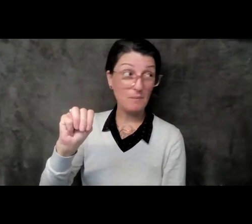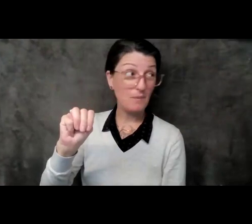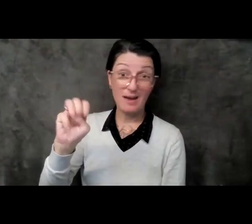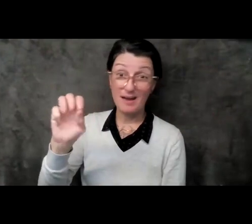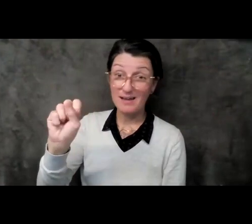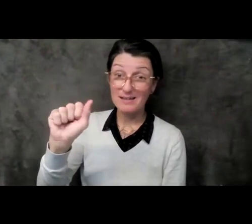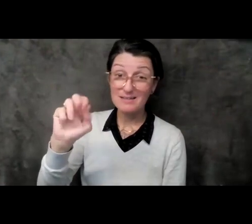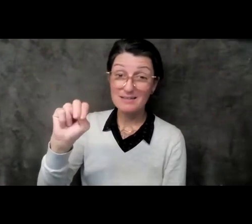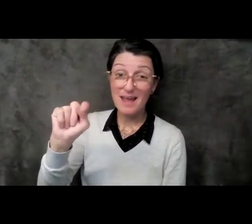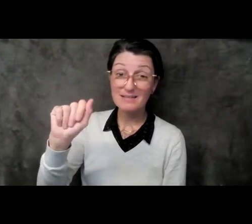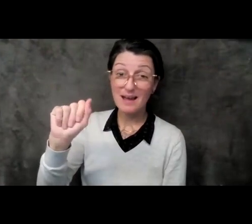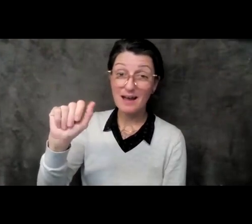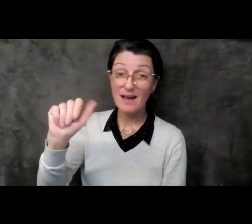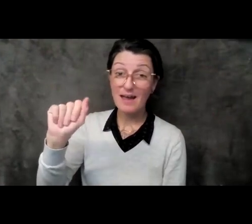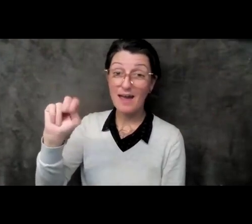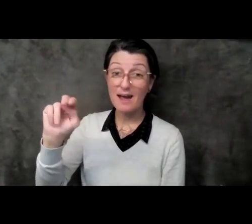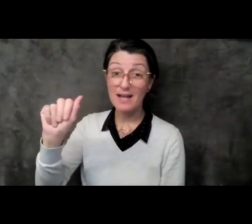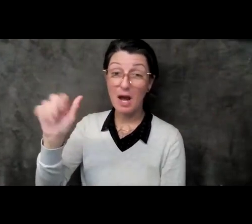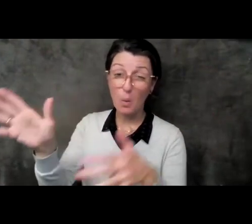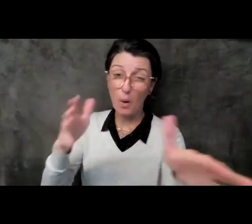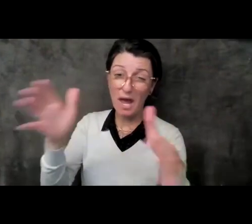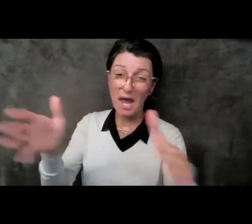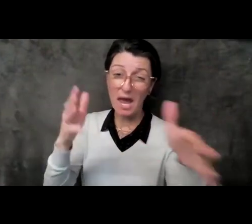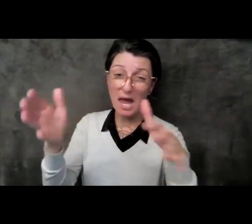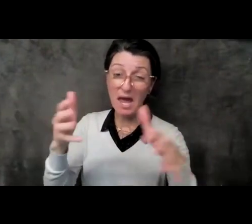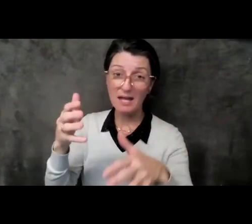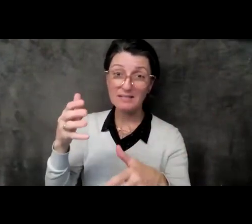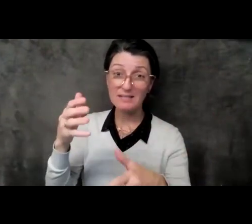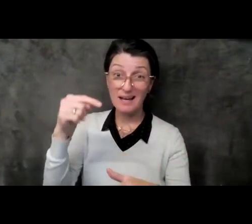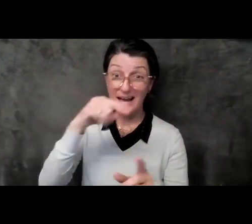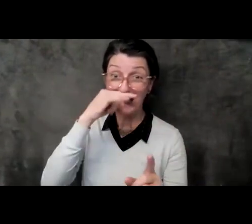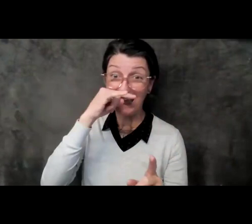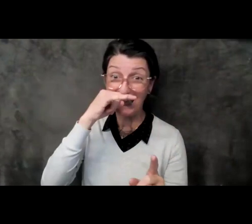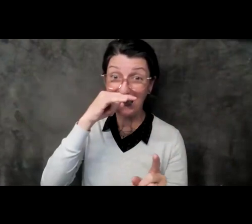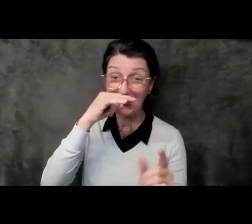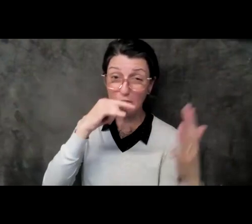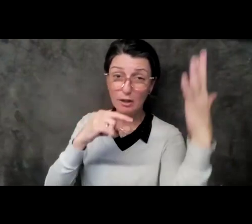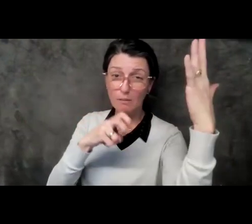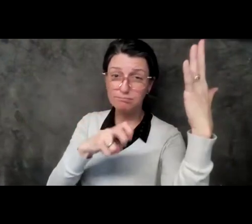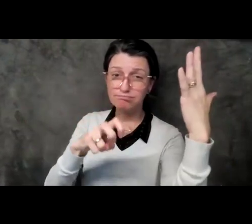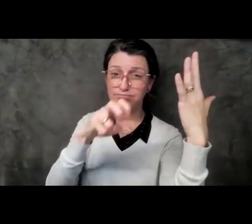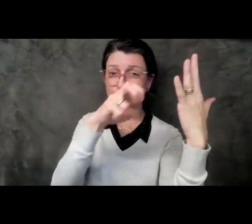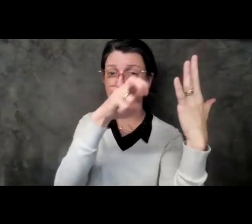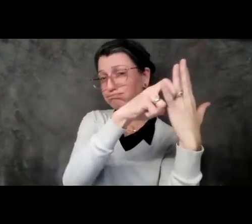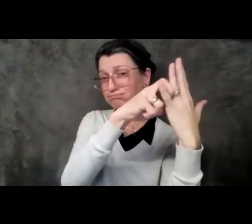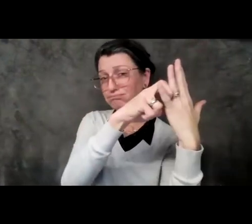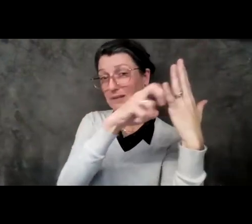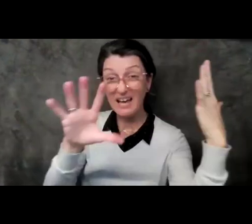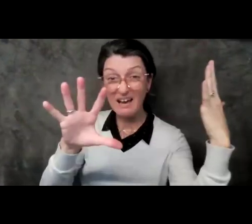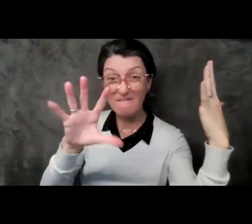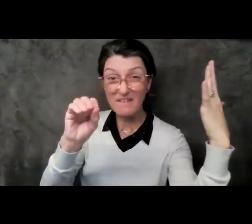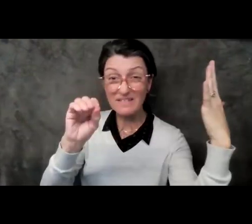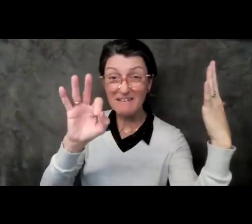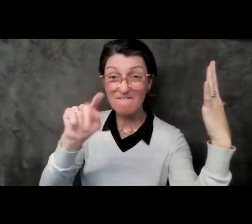feet in the air. What's wrong is that it is 3 o'clock in the LA morning. The child is 5, 6, 7, 8 years